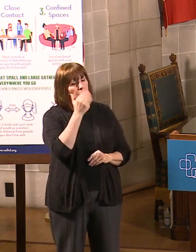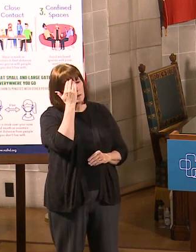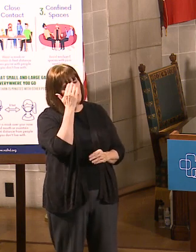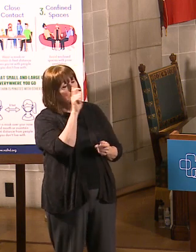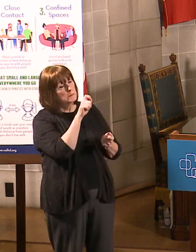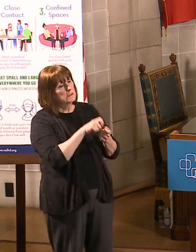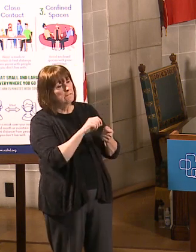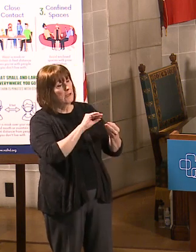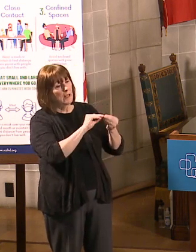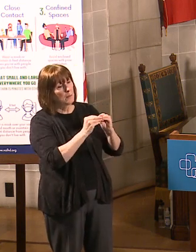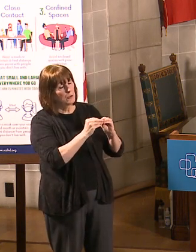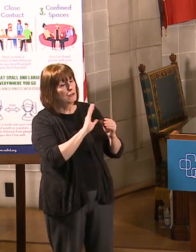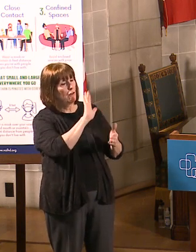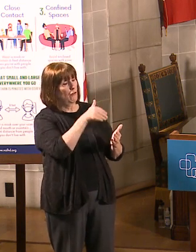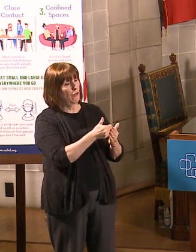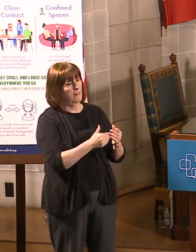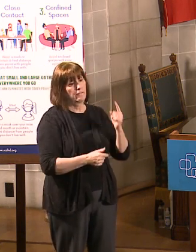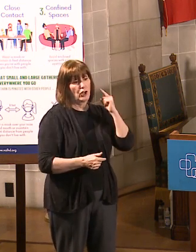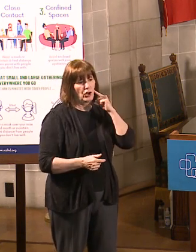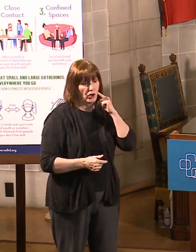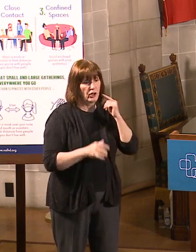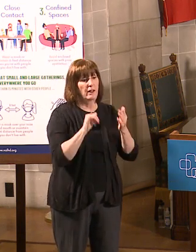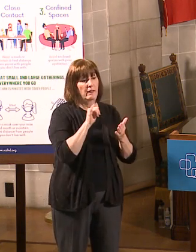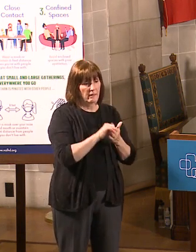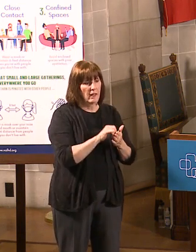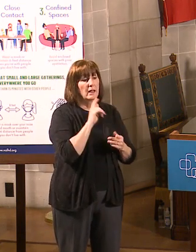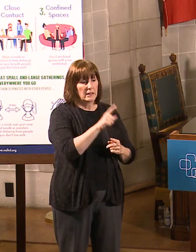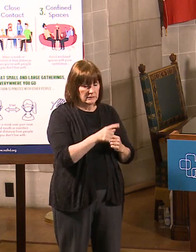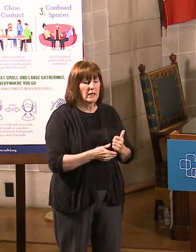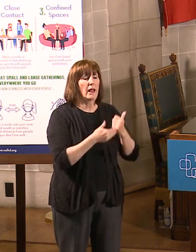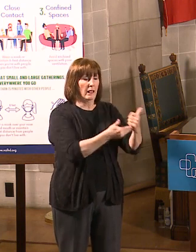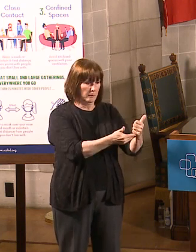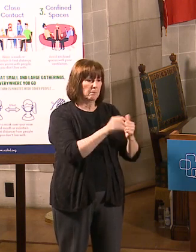numbers. All I've heard is that it has helped.